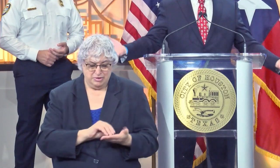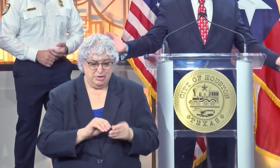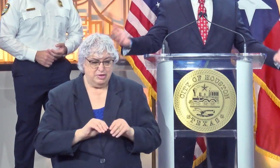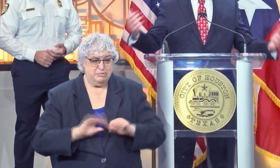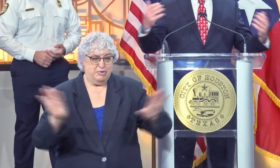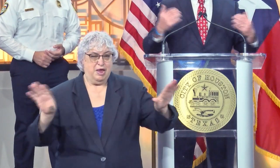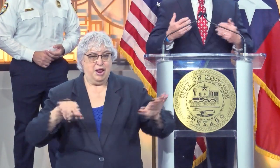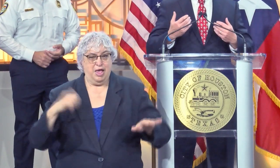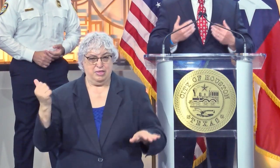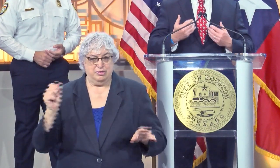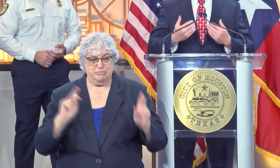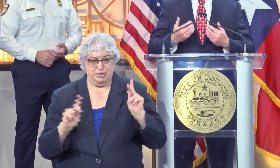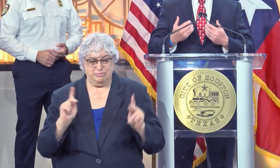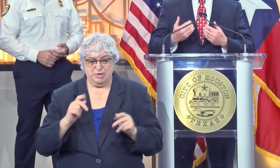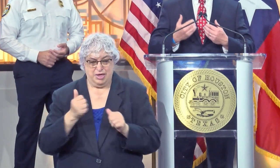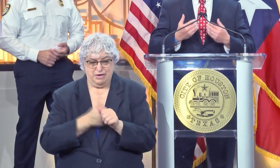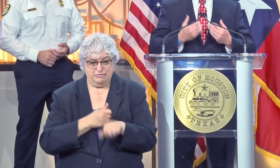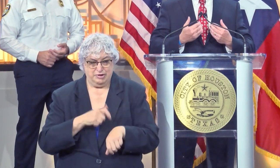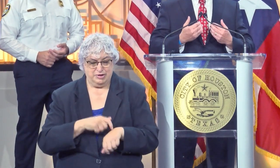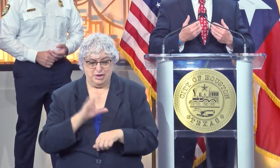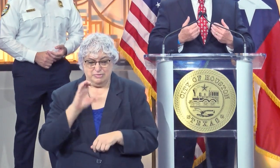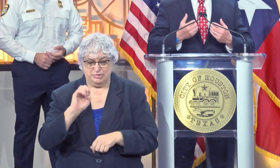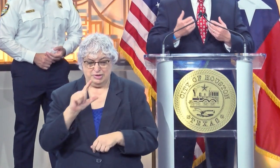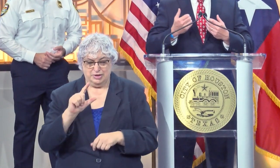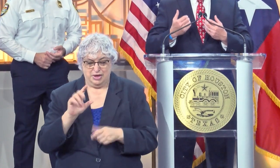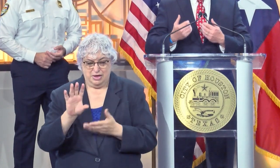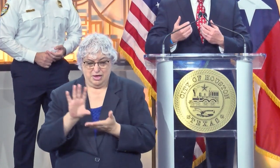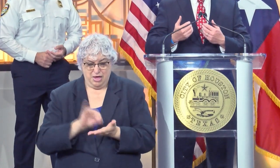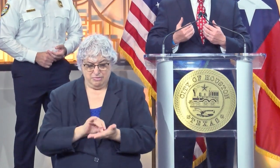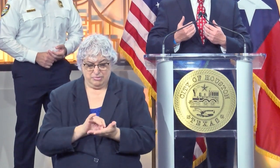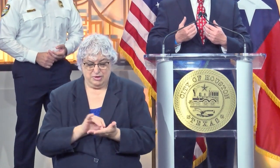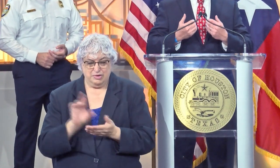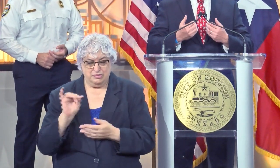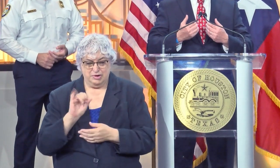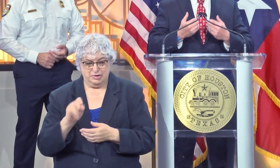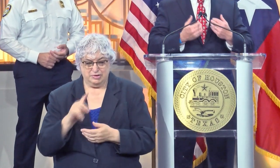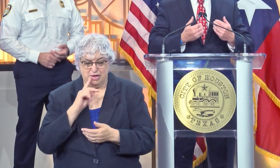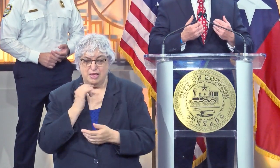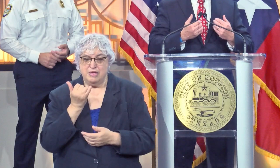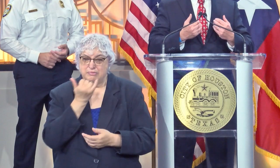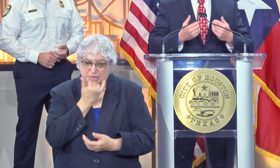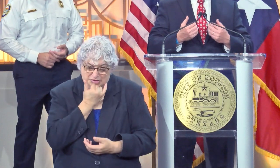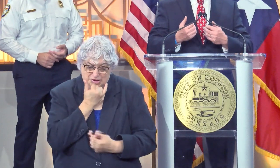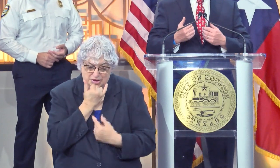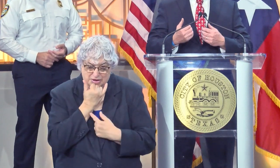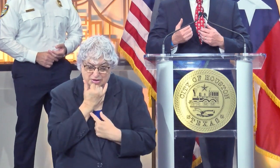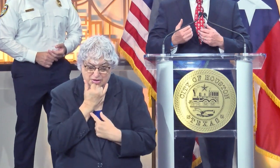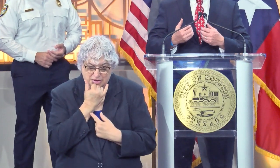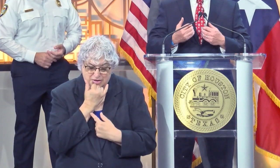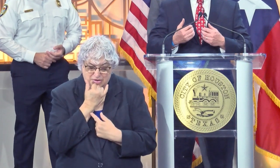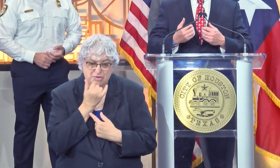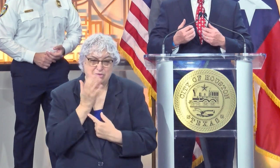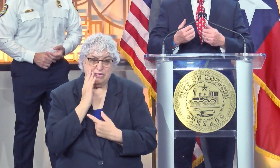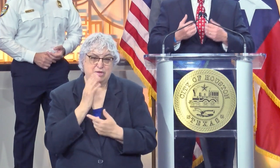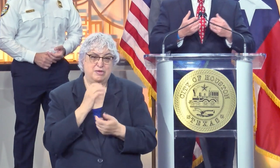spread it to others. Every time a cell makes a copy, there's a risk that it will make a mistake and that it